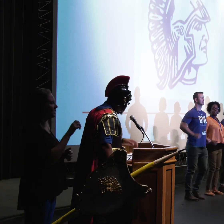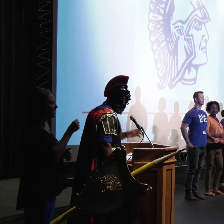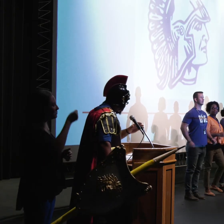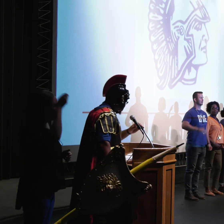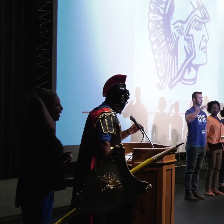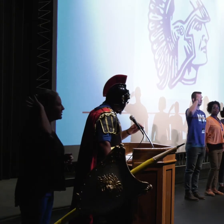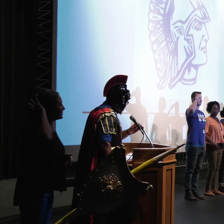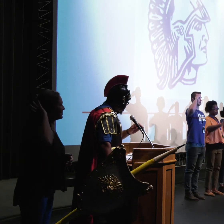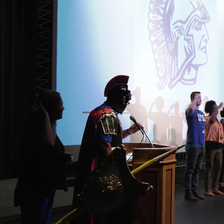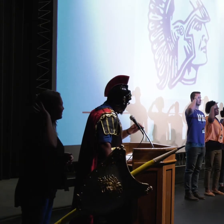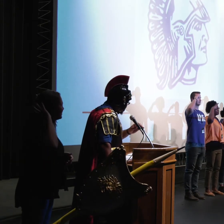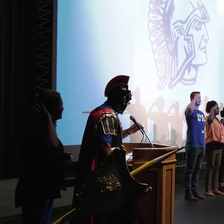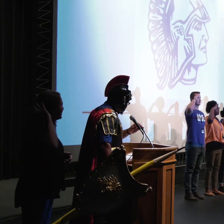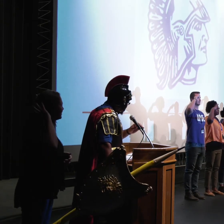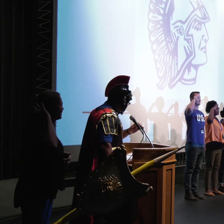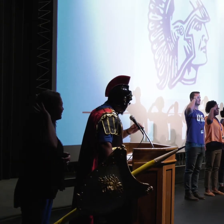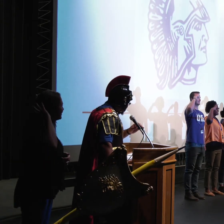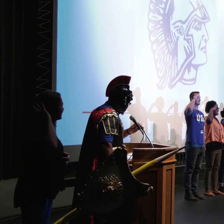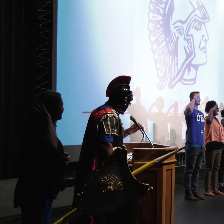Spartans,